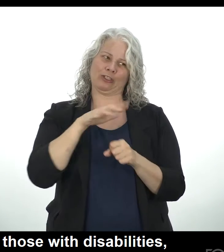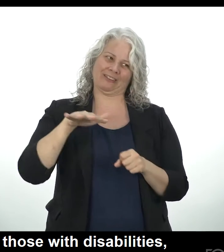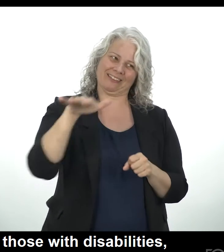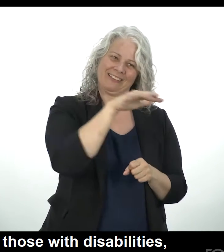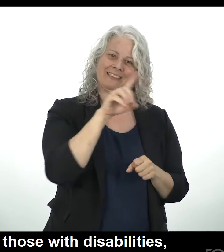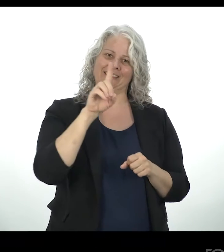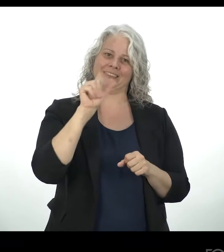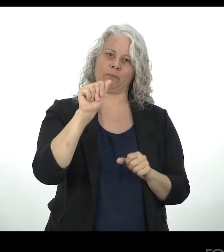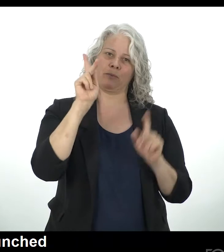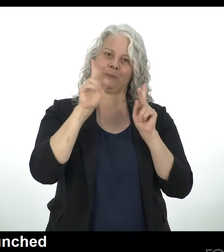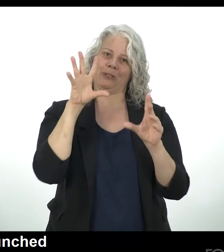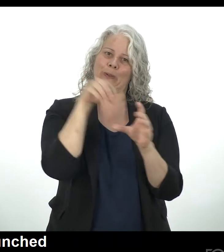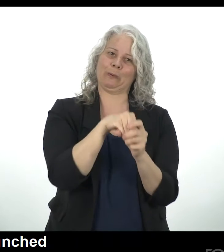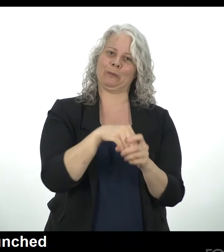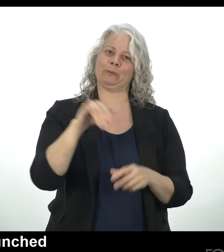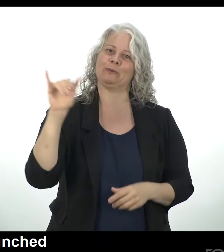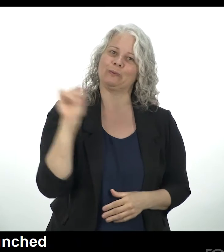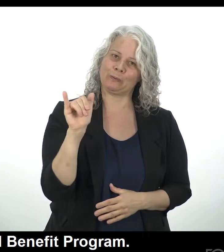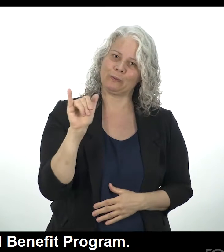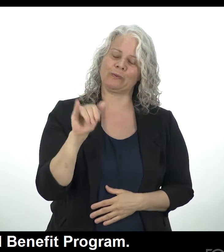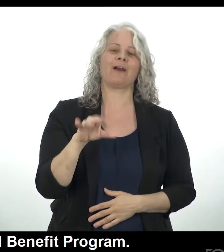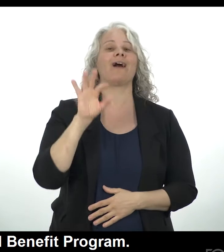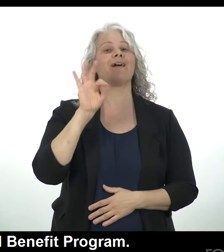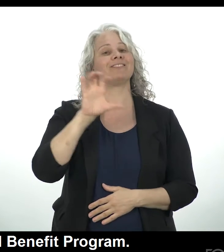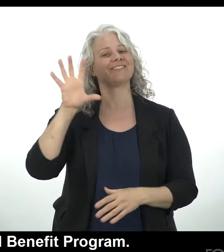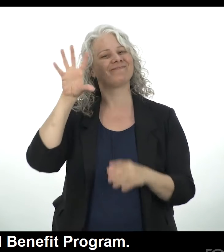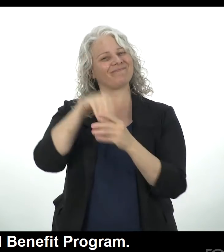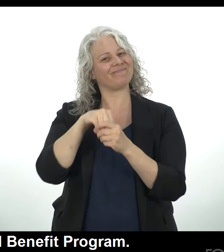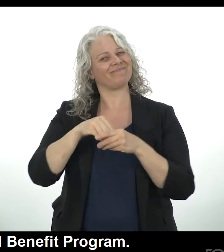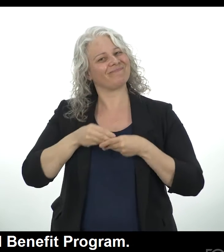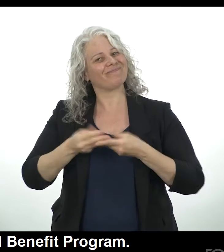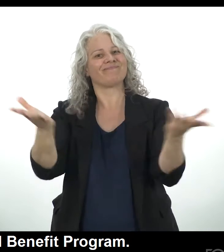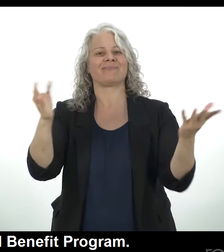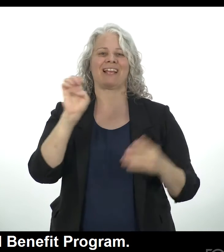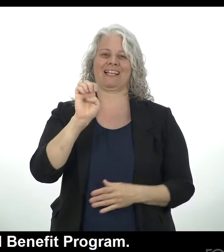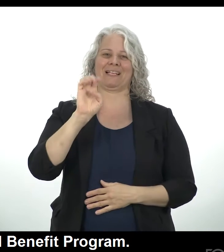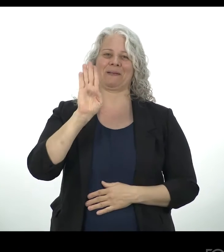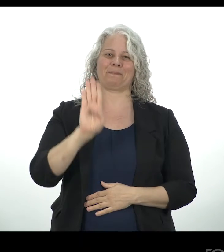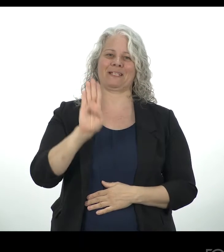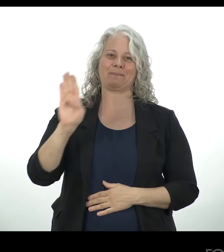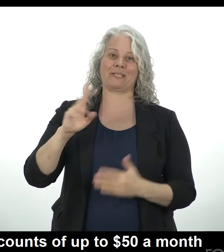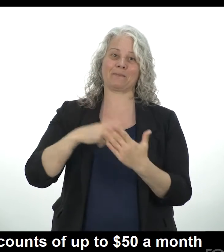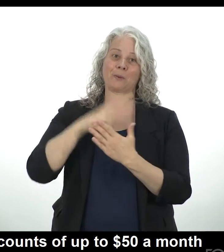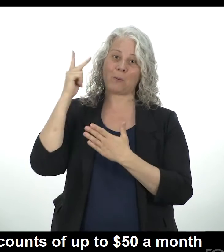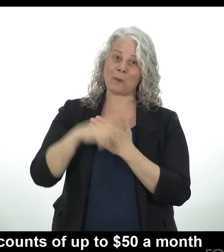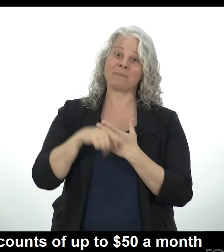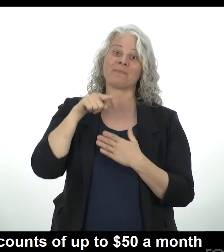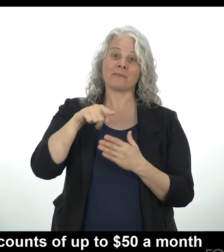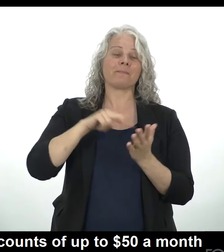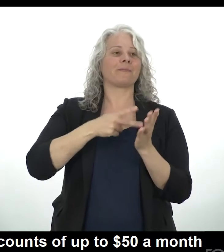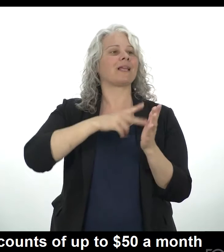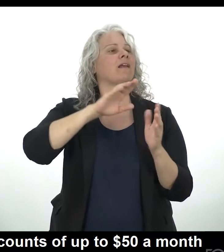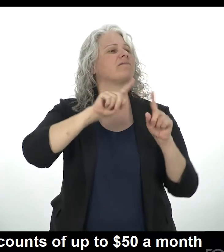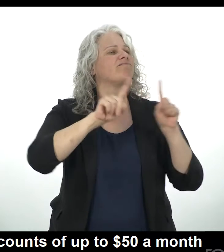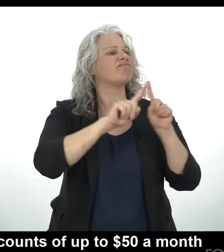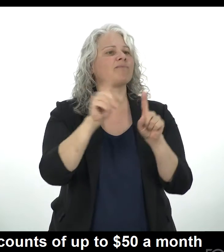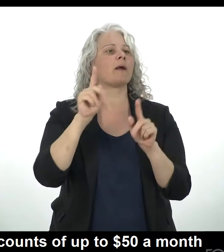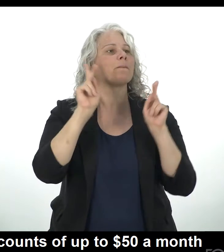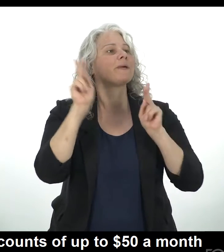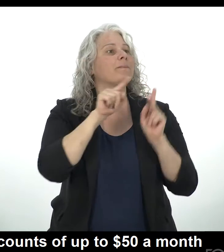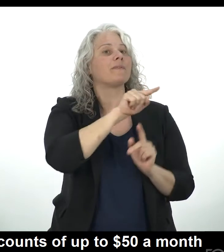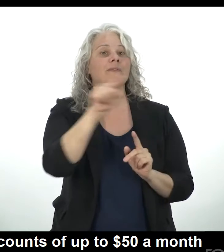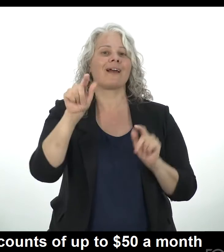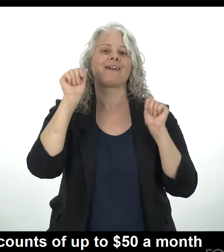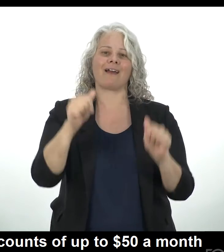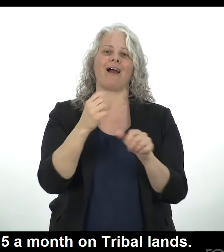with disabilities, the FCC has launched the Emergency Broadband Benefit Program. Eligible households can receive discounts of